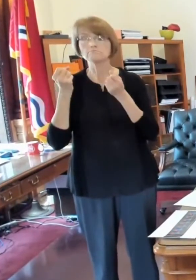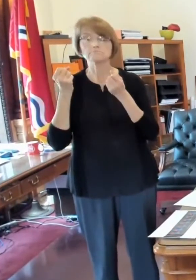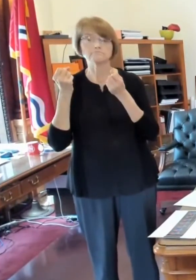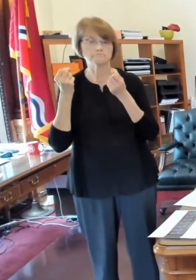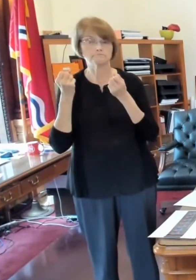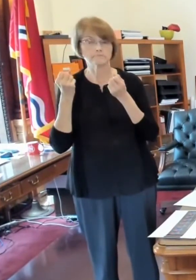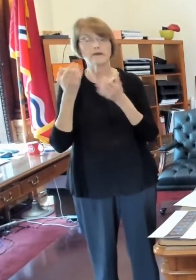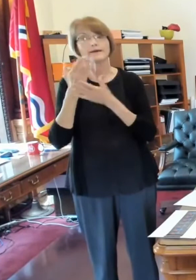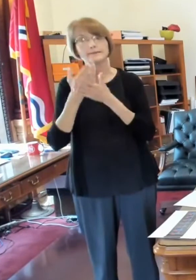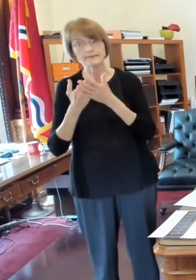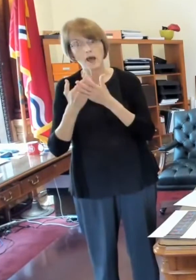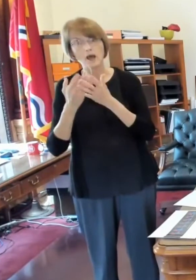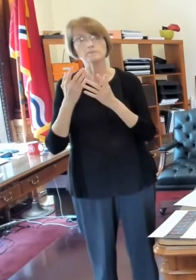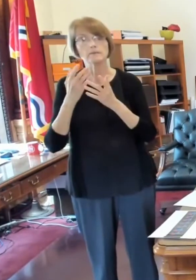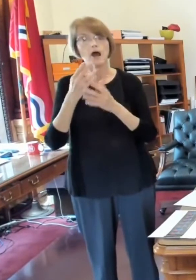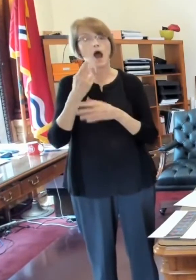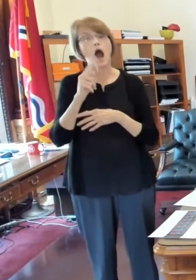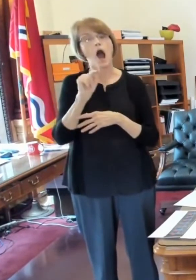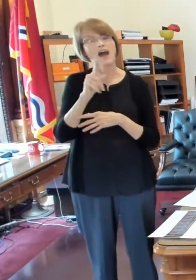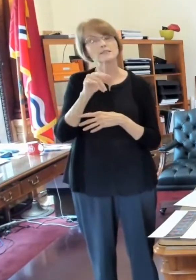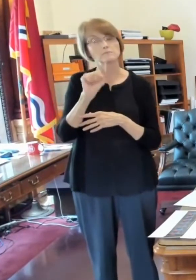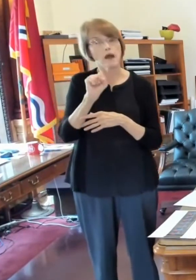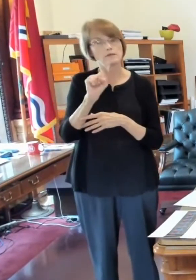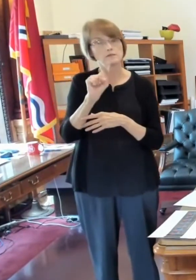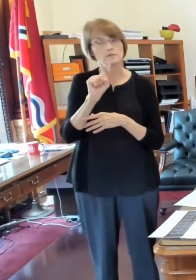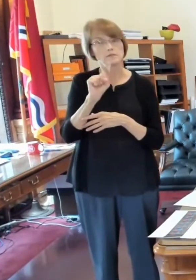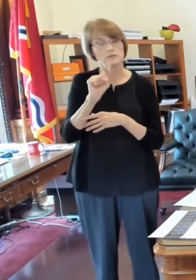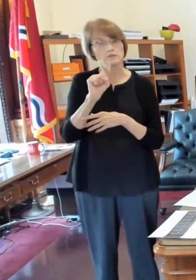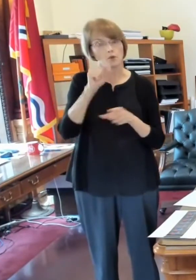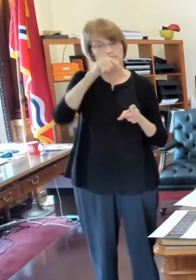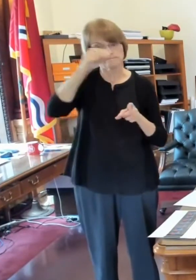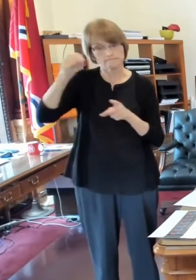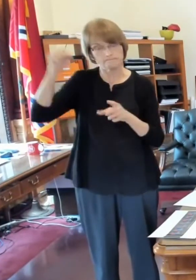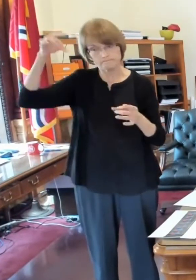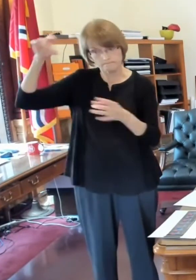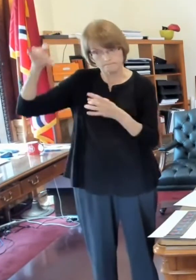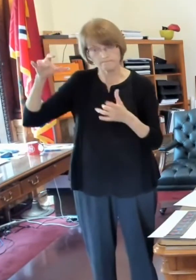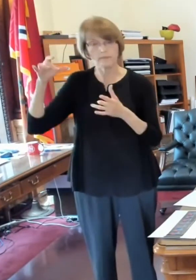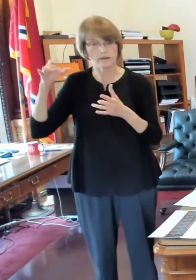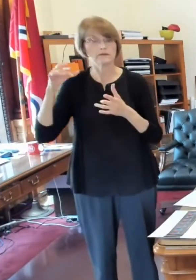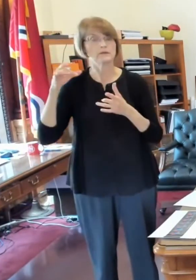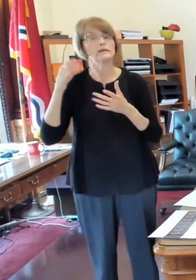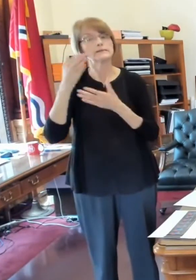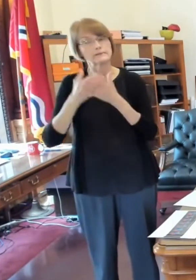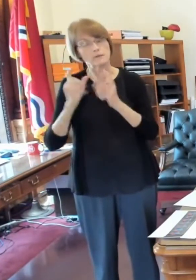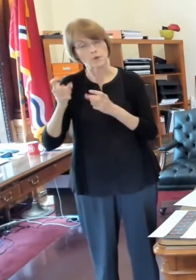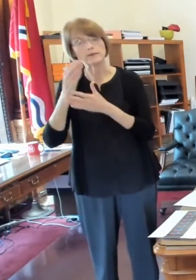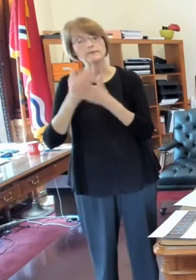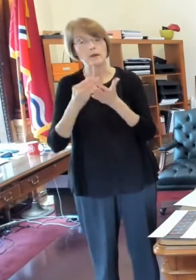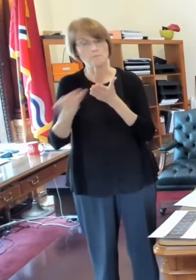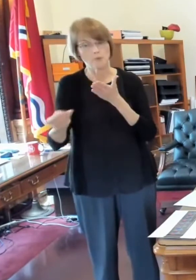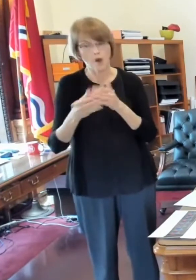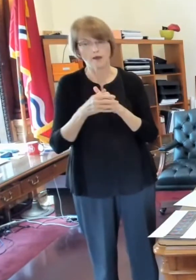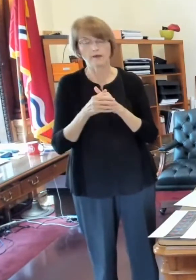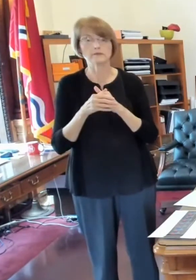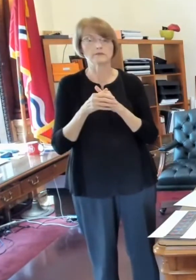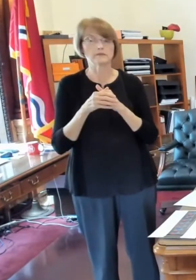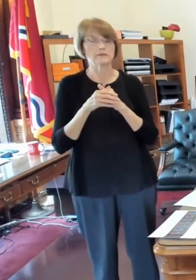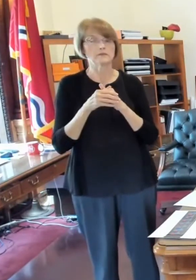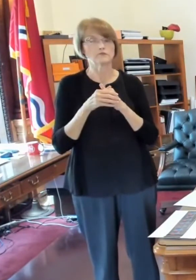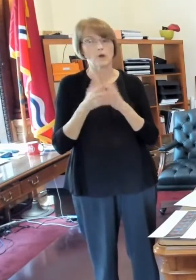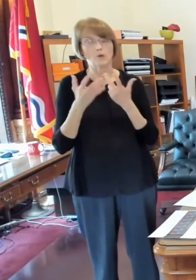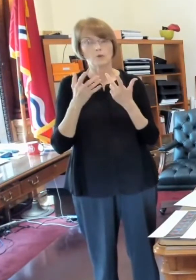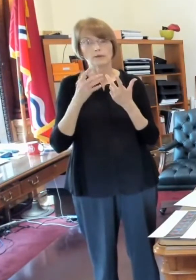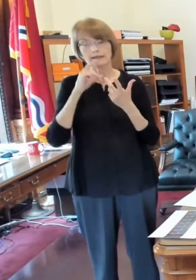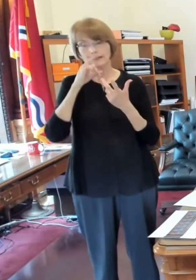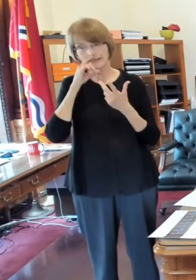some were donated, a lot of hotspots. And for the kids 8th grade and under, so elementary and middle school age kids, they're all